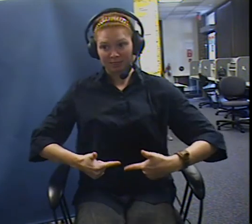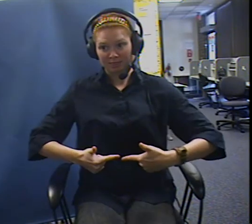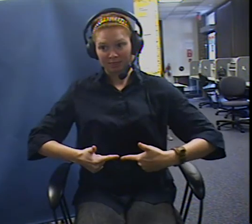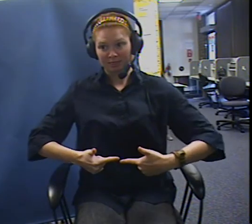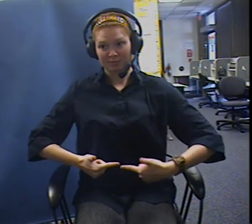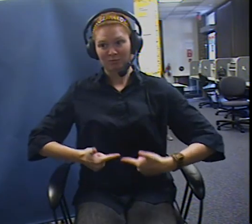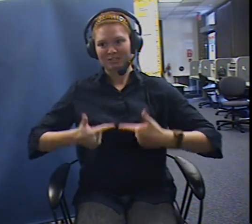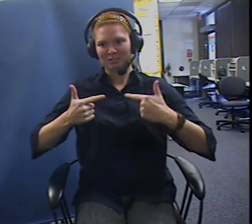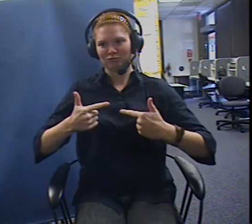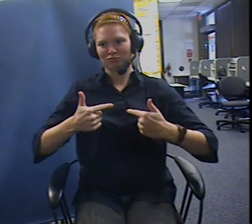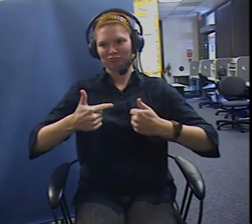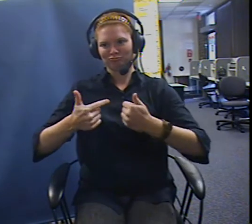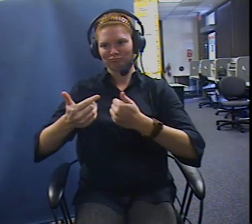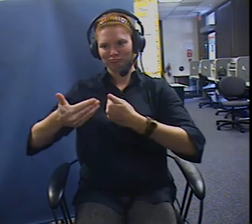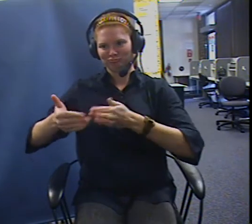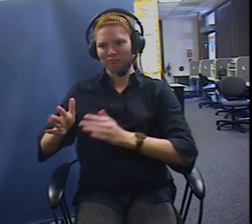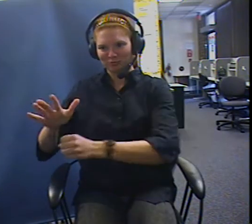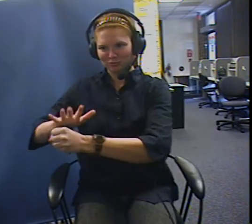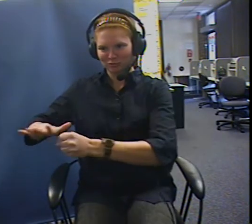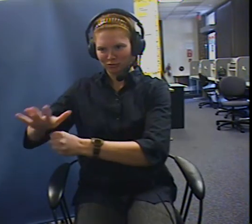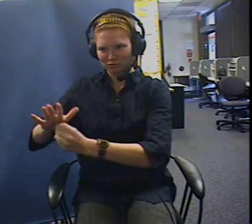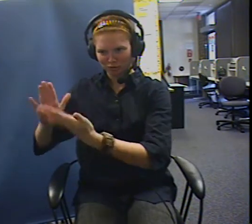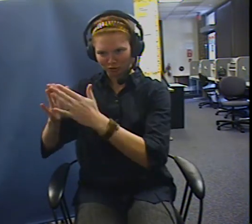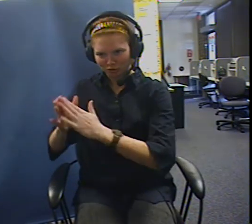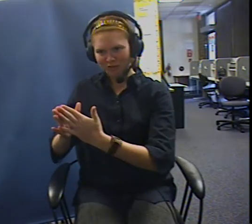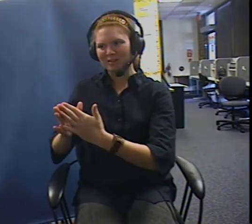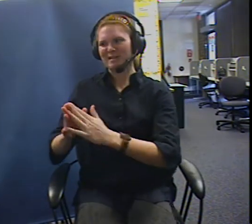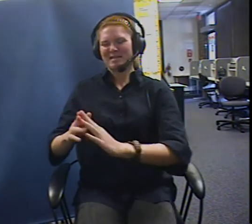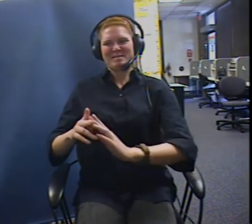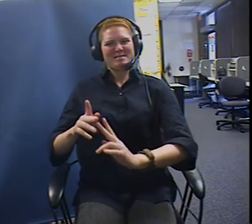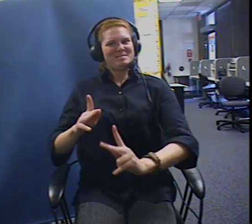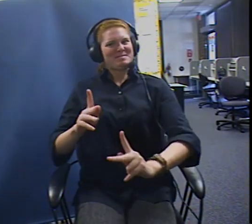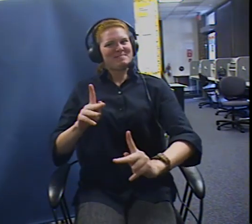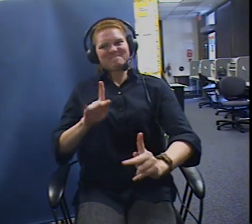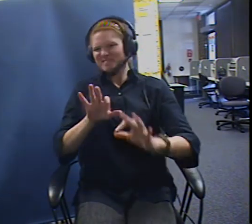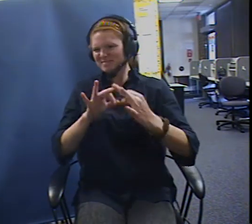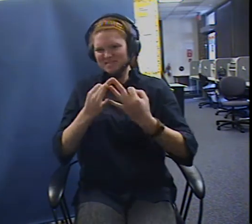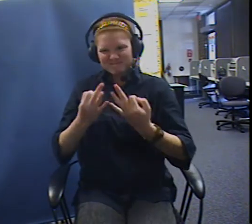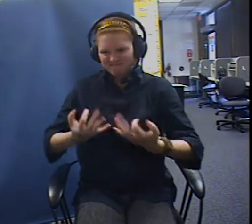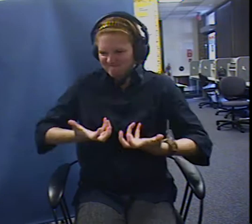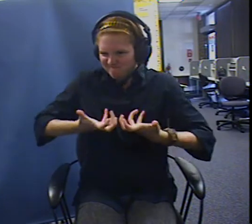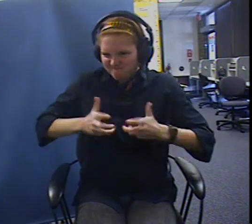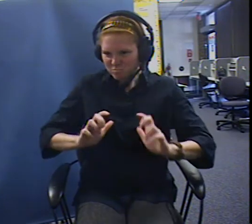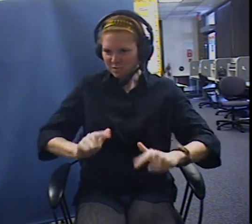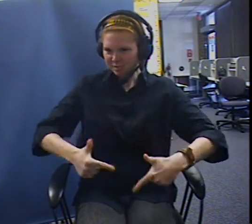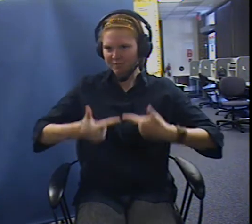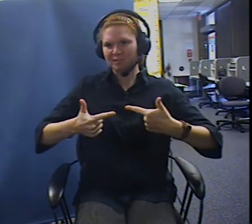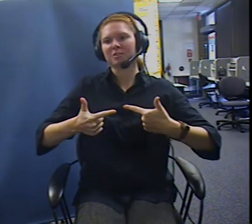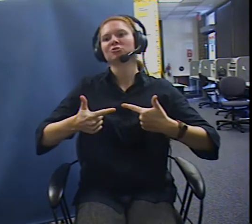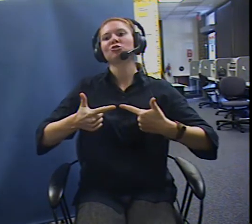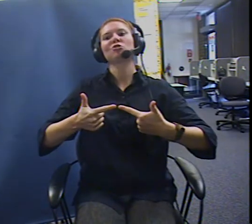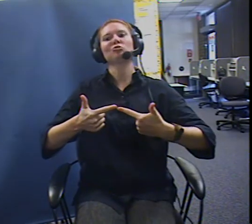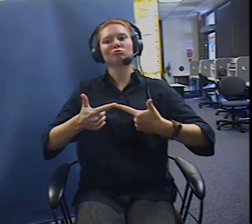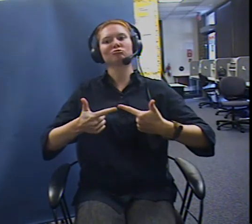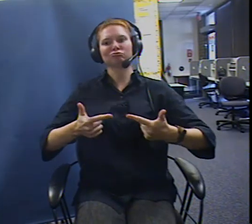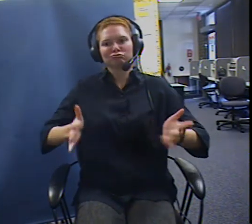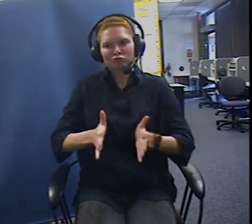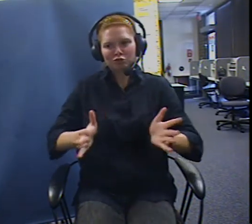middle-class families out of the city. In contrast, the suburbs promised cleaner, cooler air and